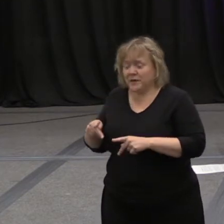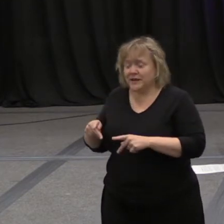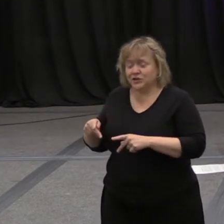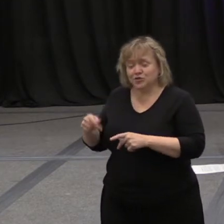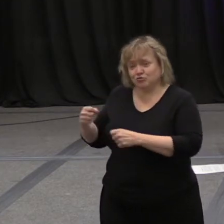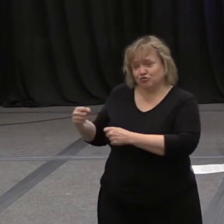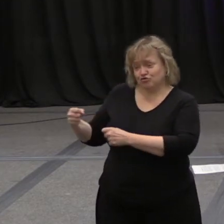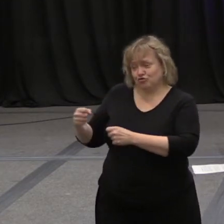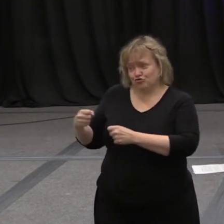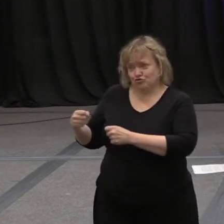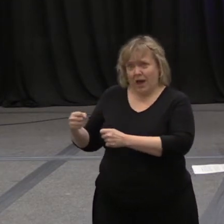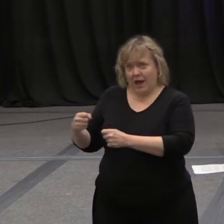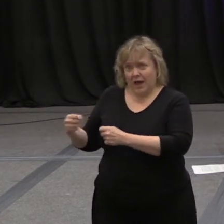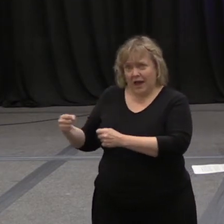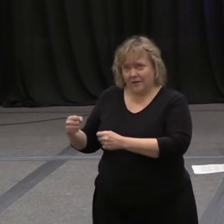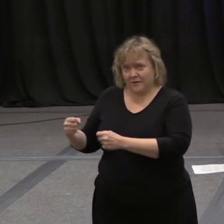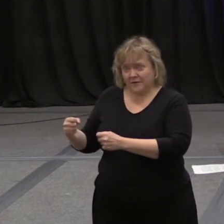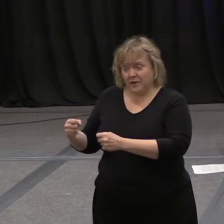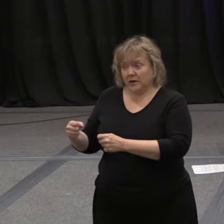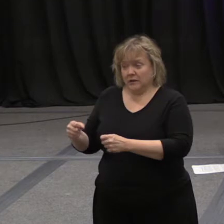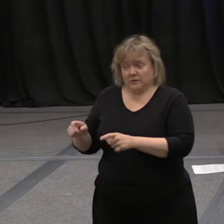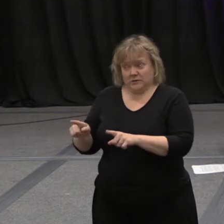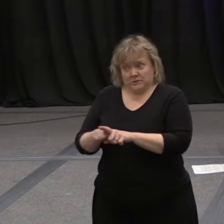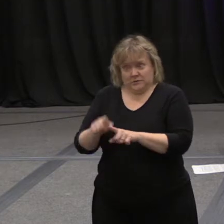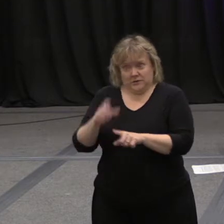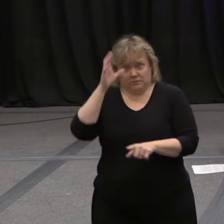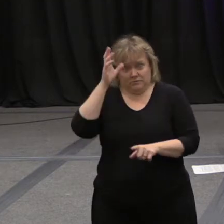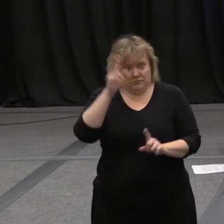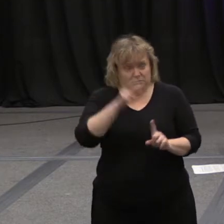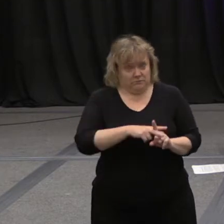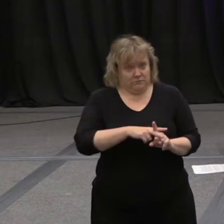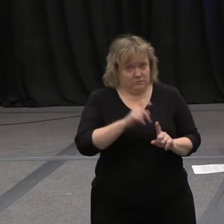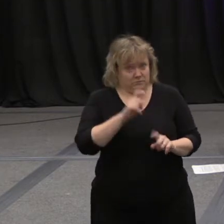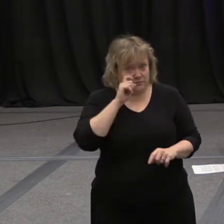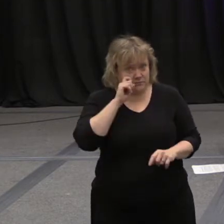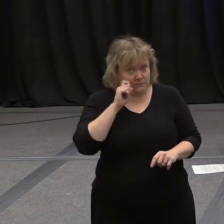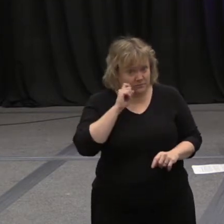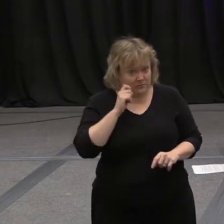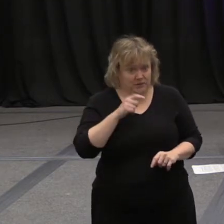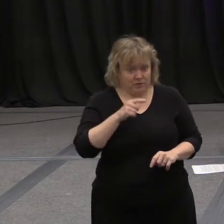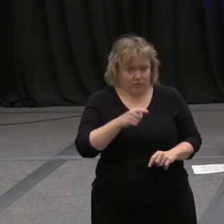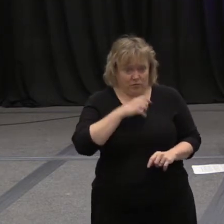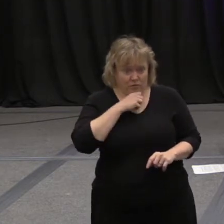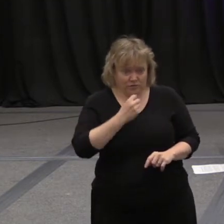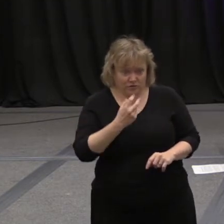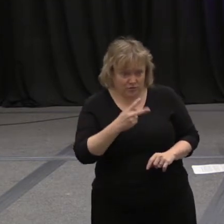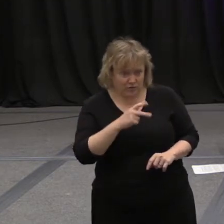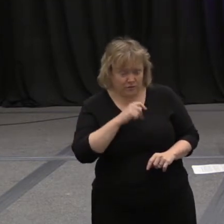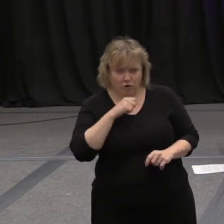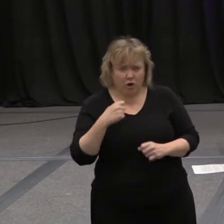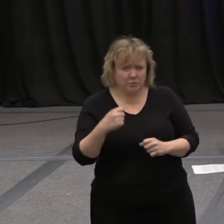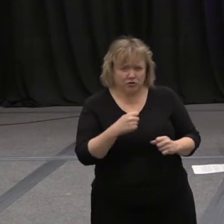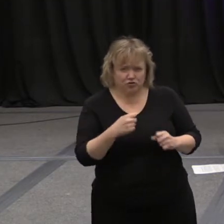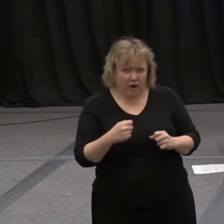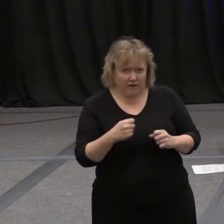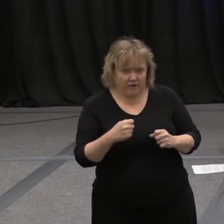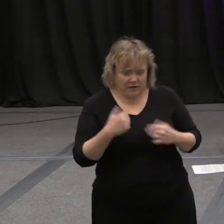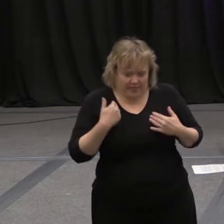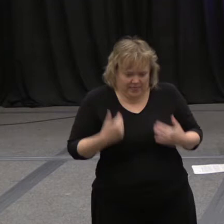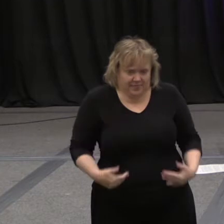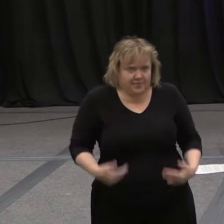don't know how old your driver is, but mine was really young for a long time, and it got me in a really bad way, a really bad